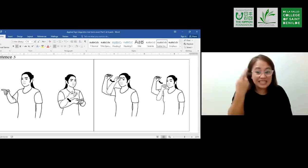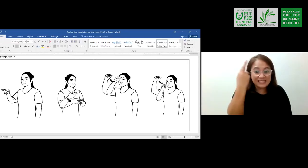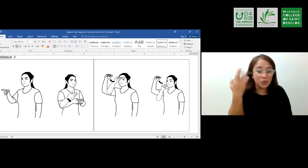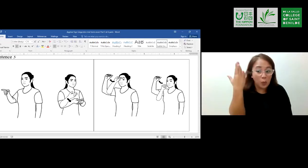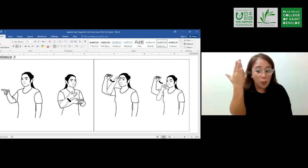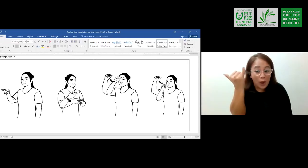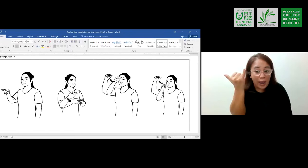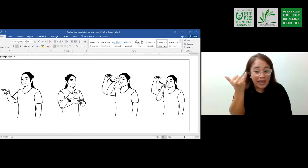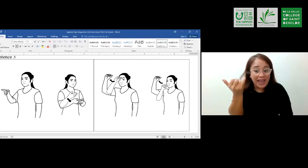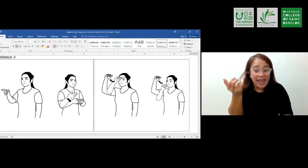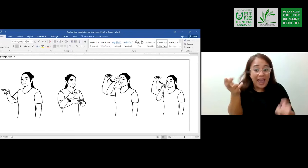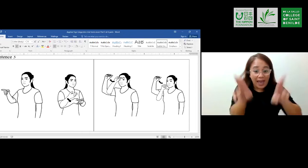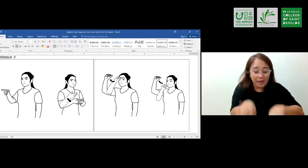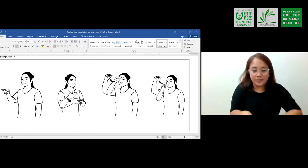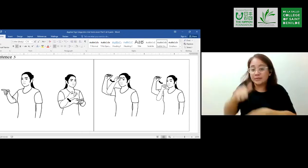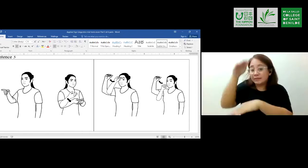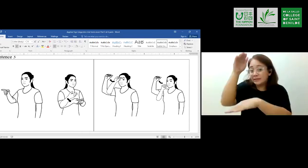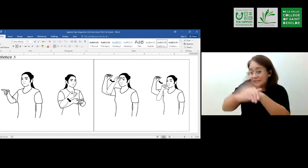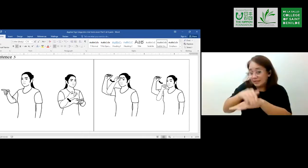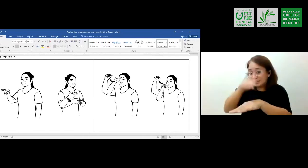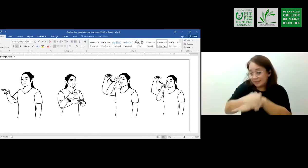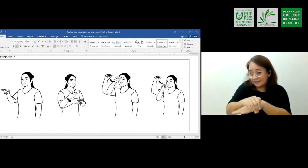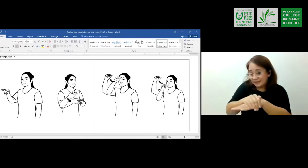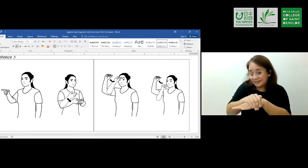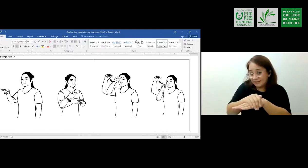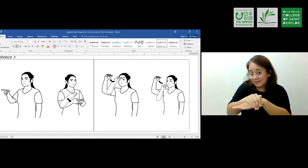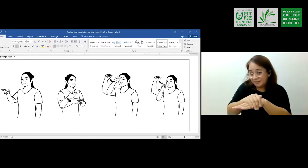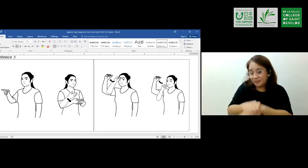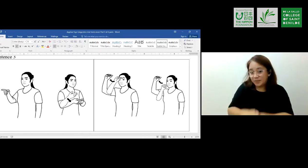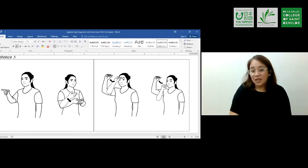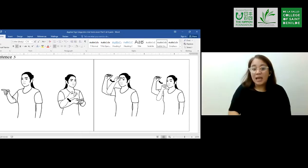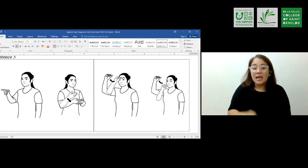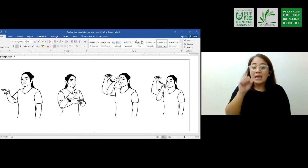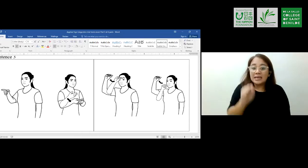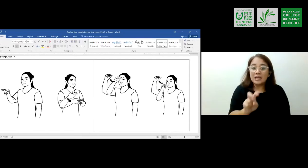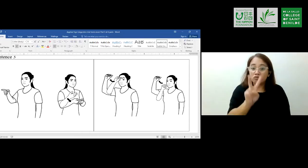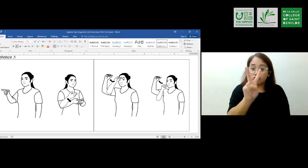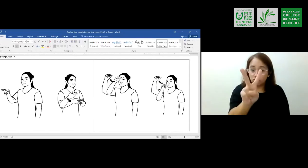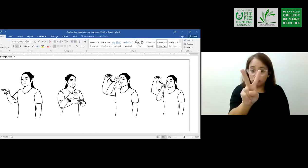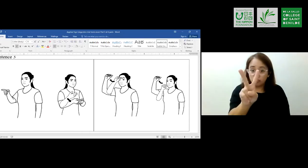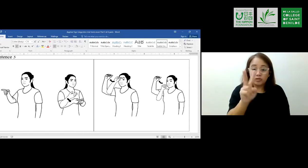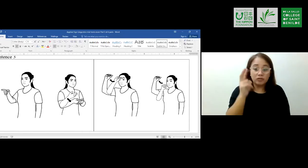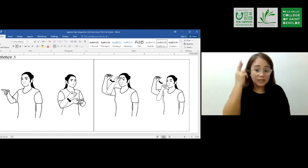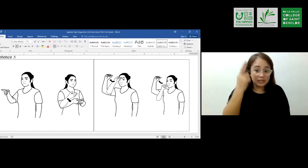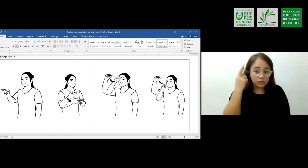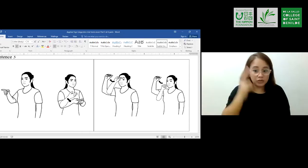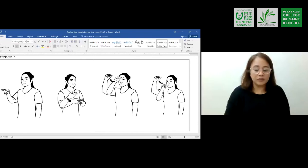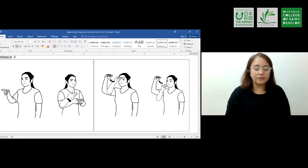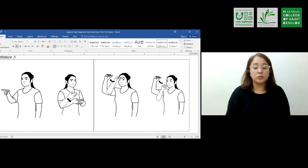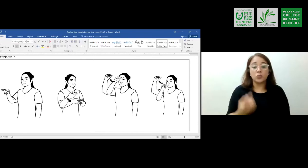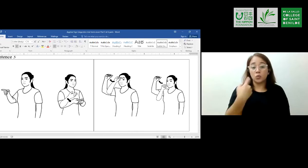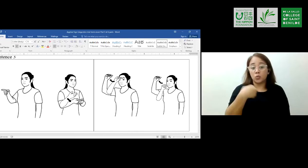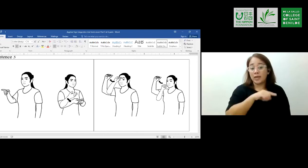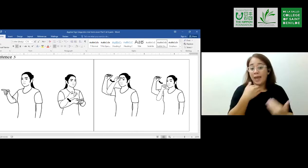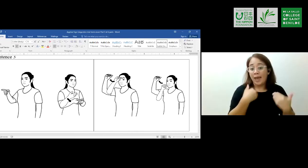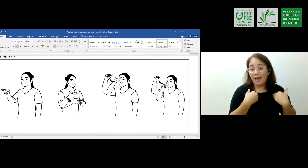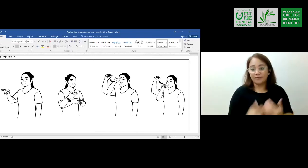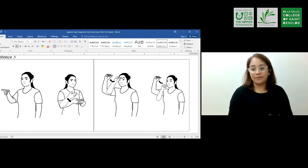English, there can be two primary reasons. We can have like change